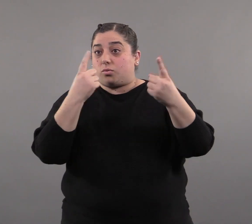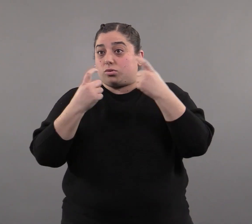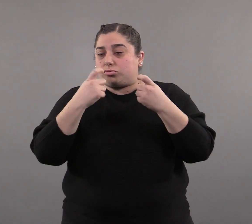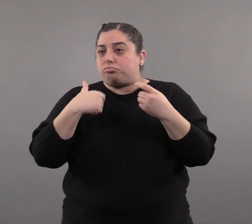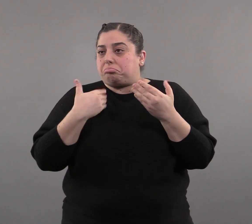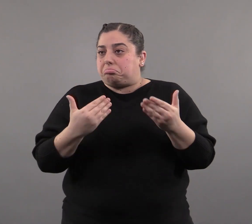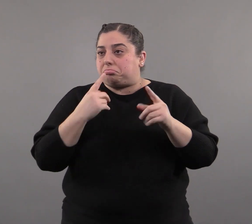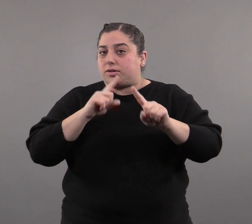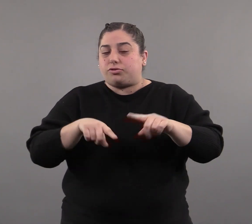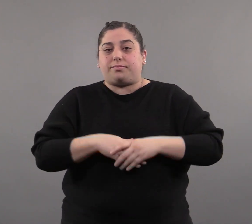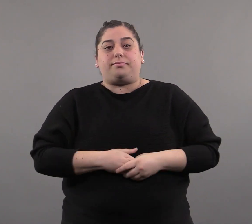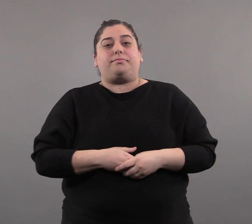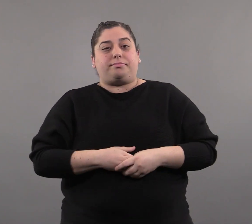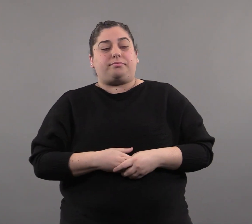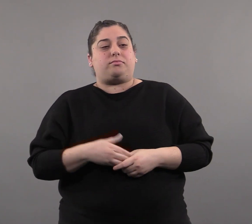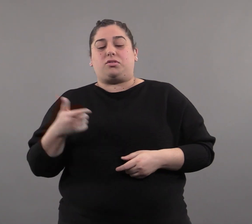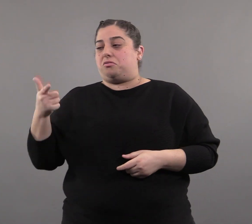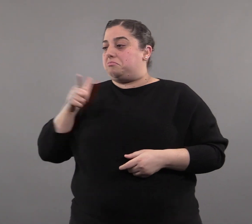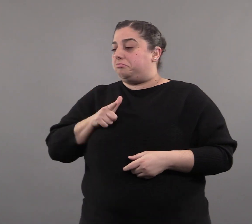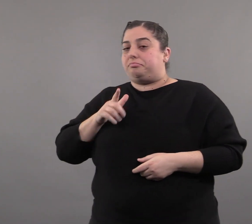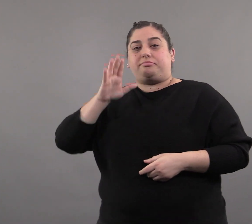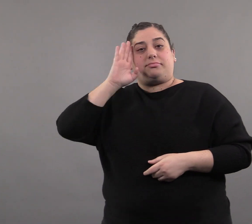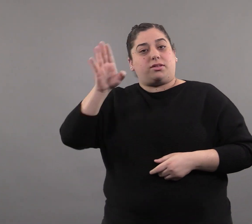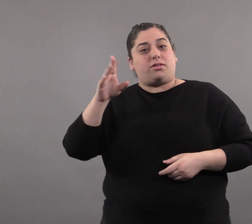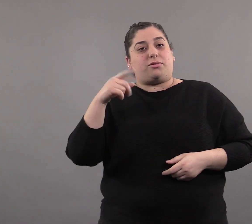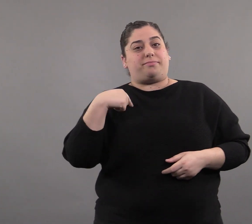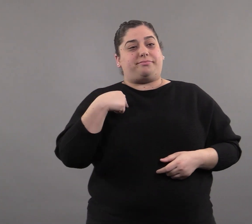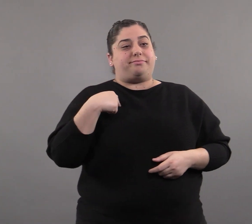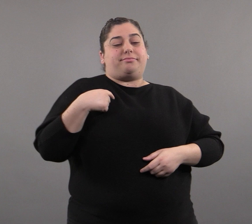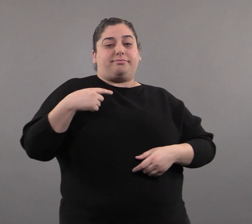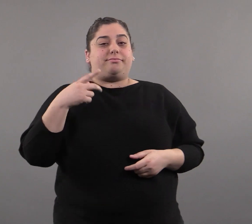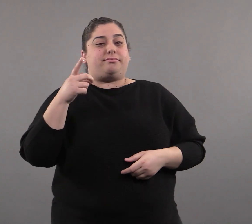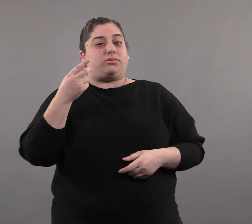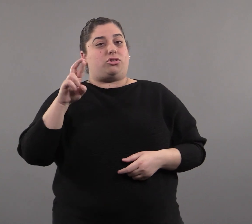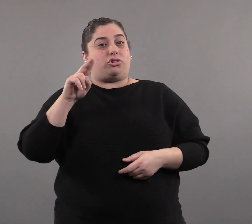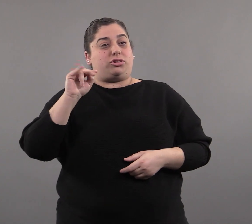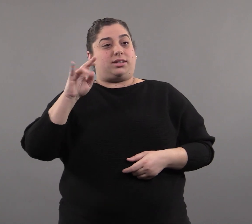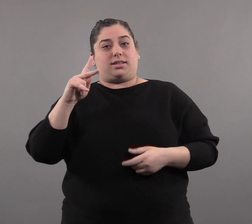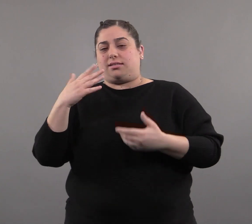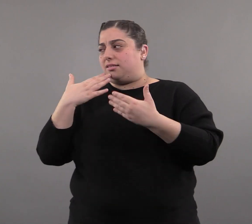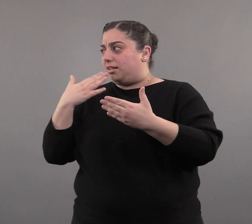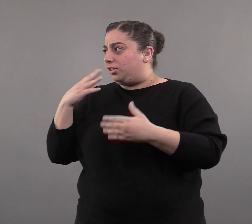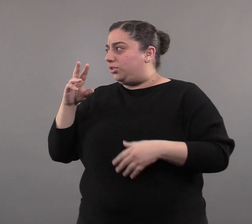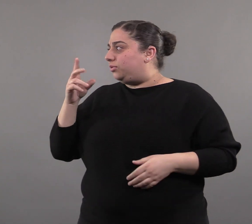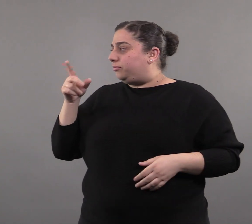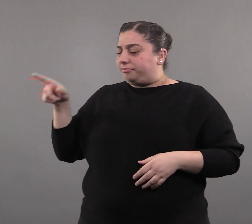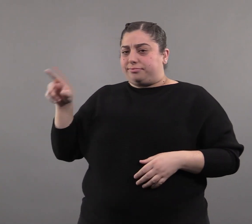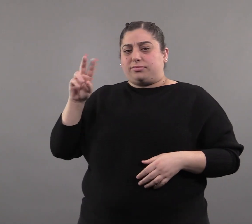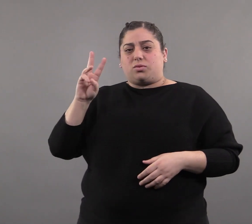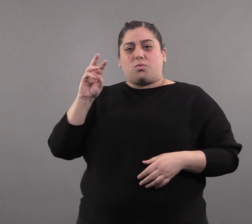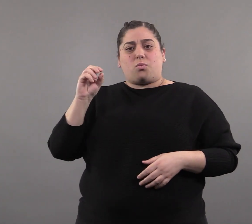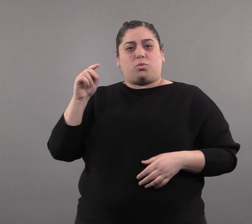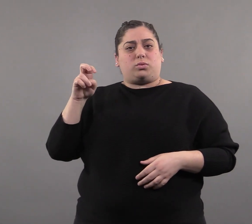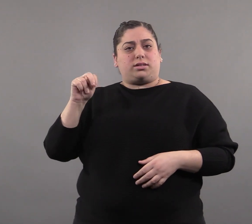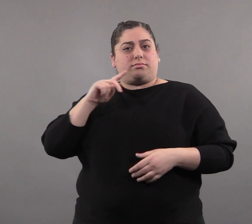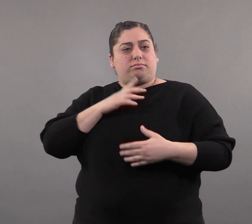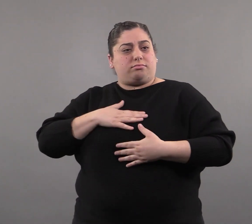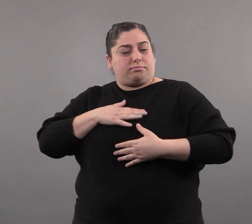Thank you, Dr. Wooten, very much. As we have done before, I will field the questions and pick on